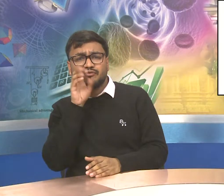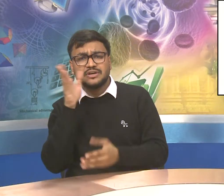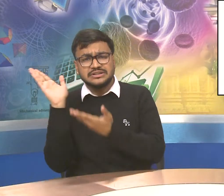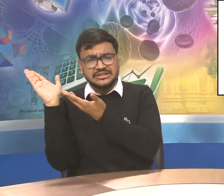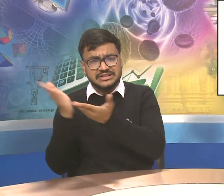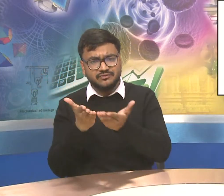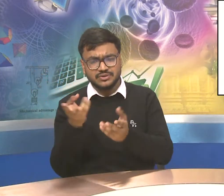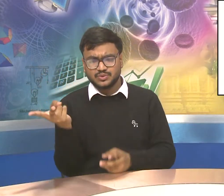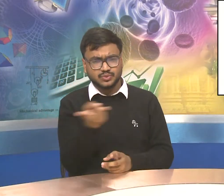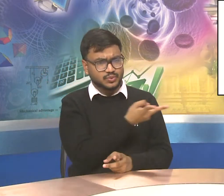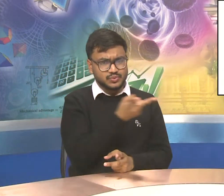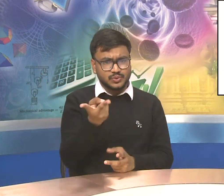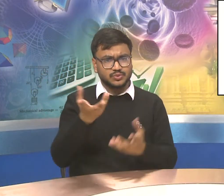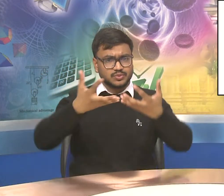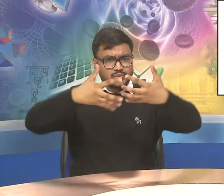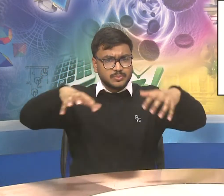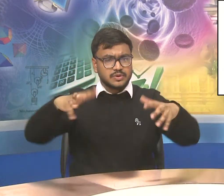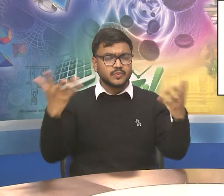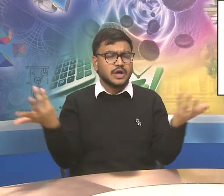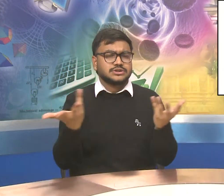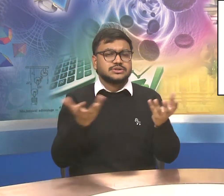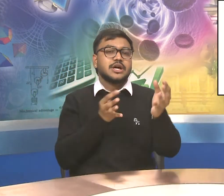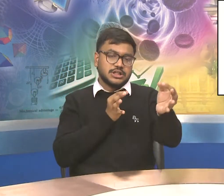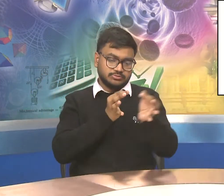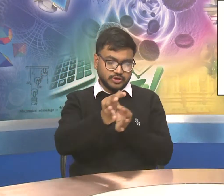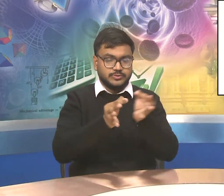and second is information services.